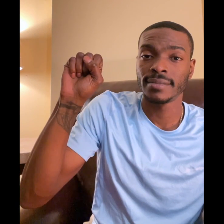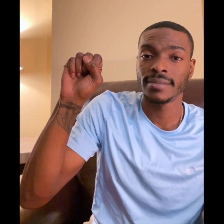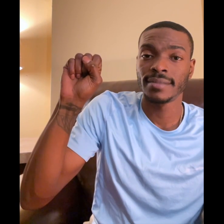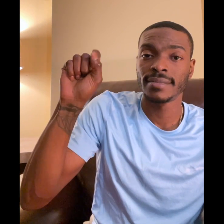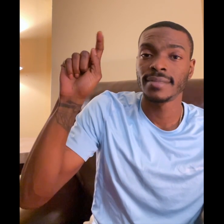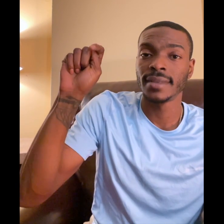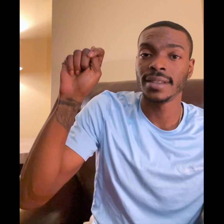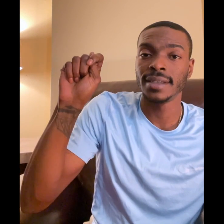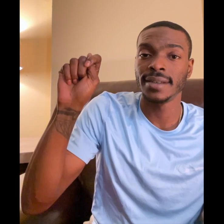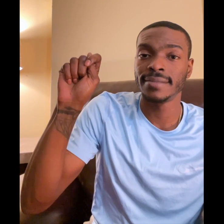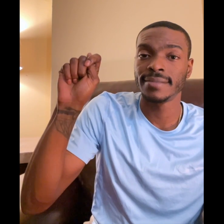And T.